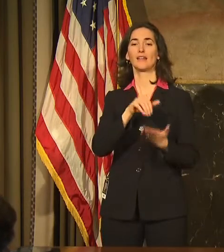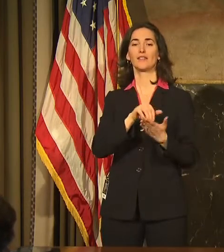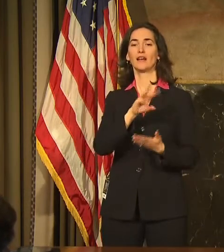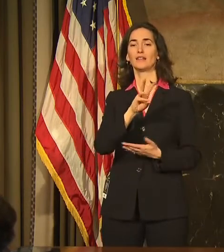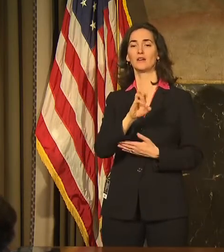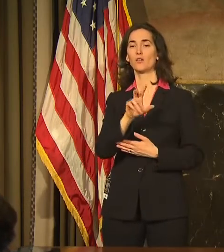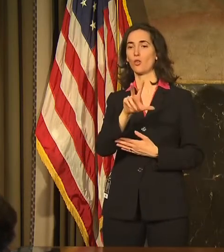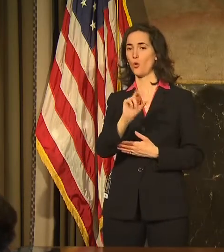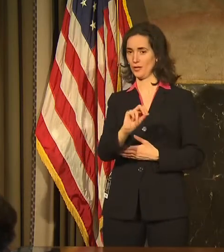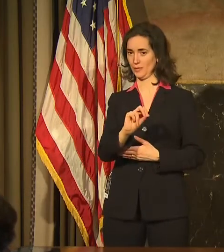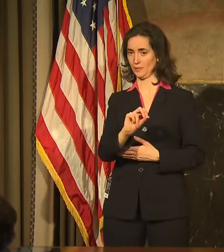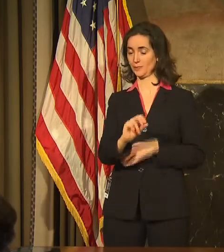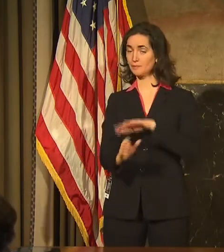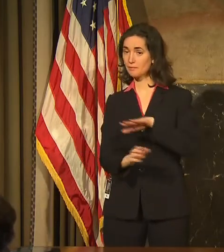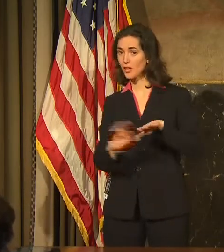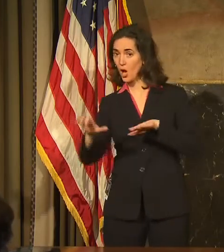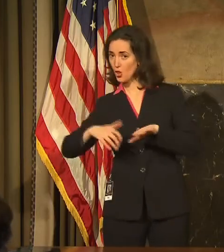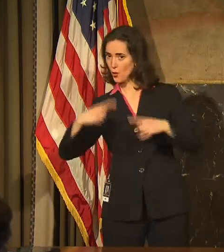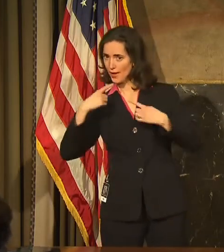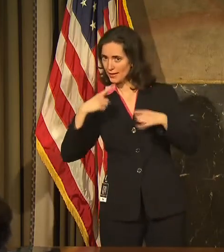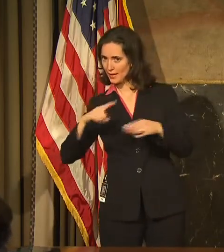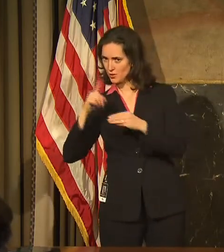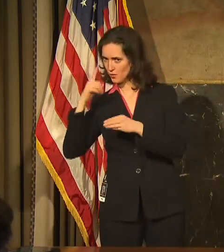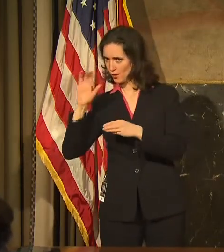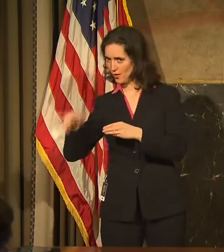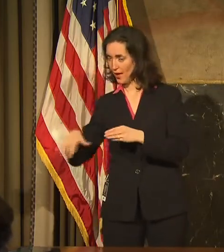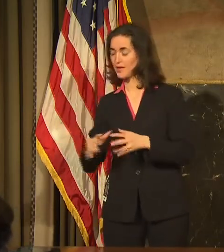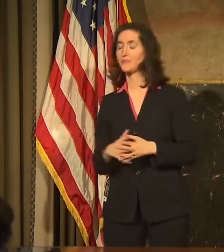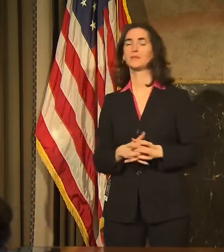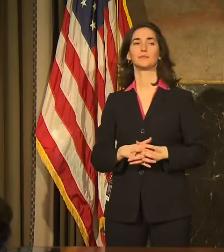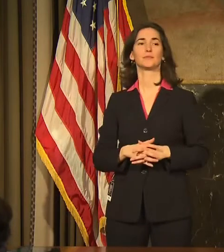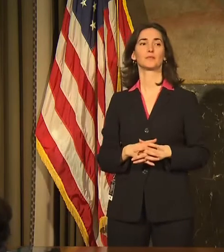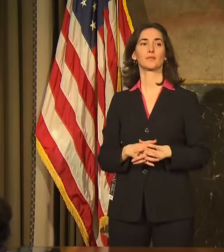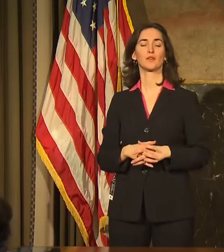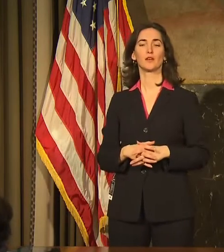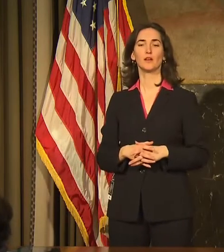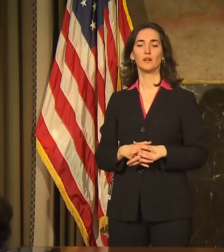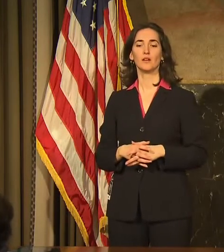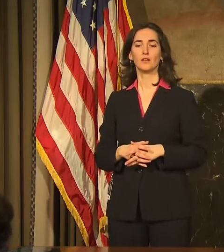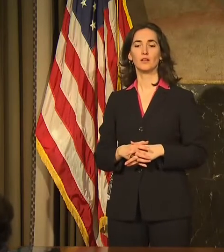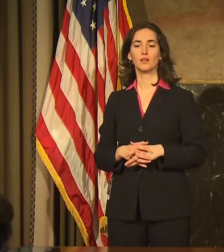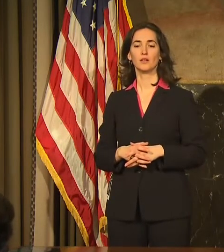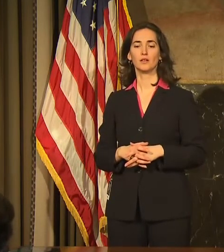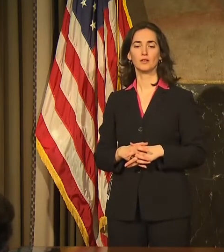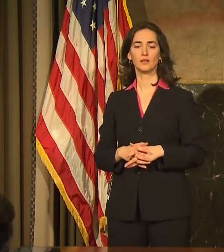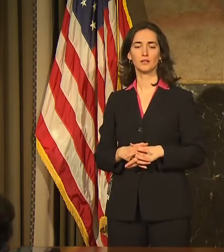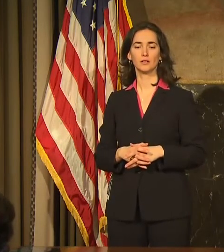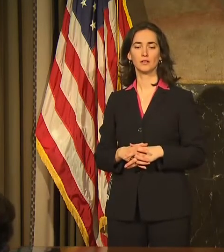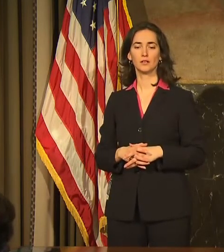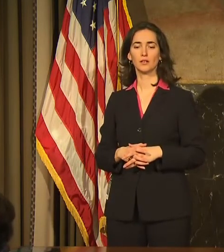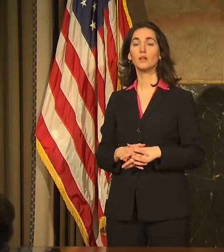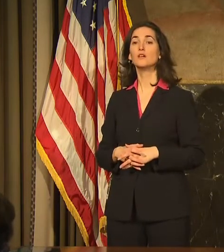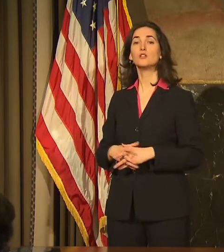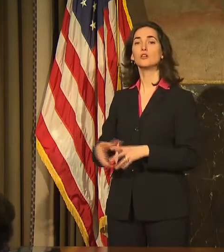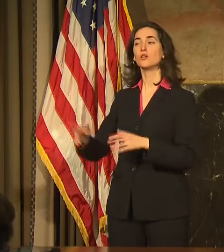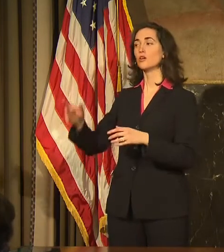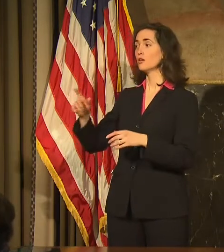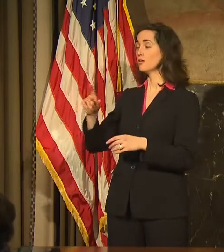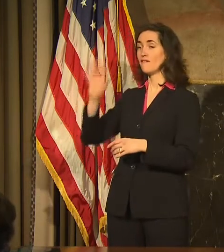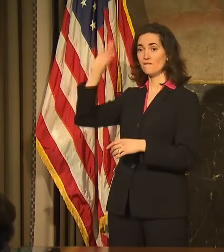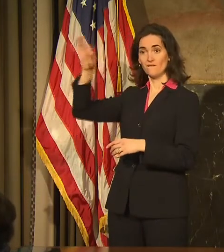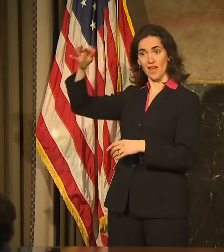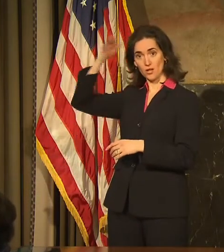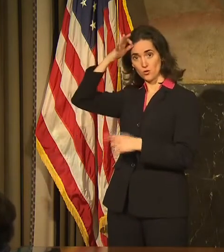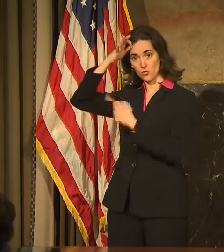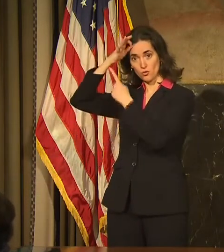90,630. The other announcement to make on that is we are extending the federal retail pharmacy partnership program